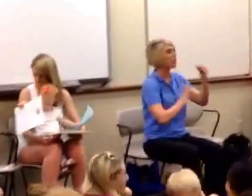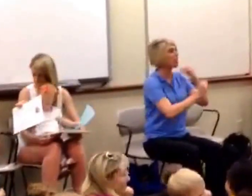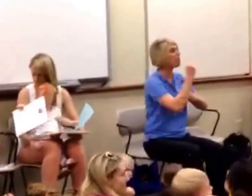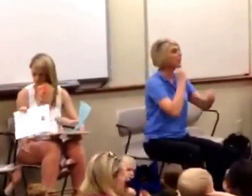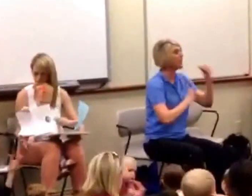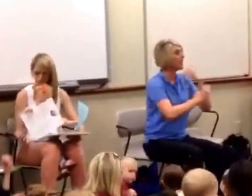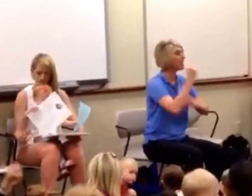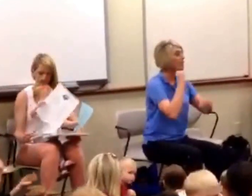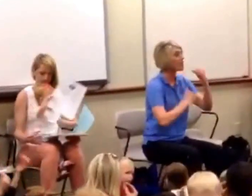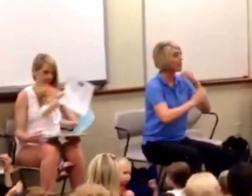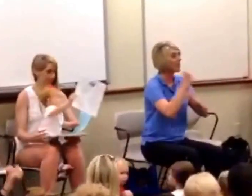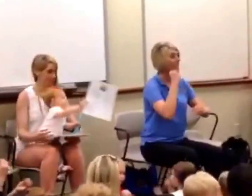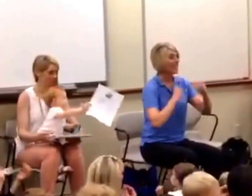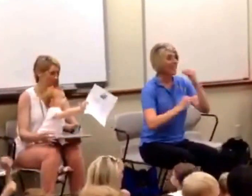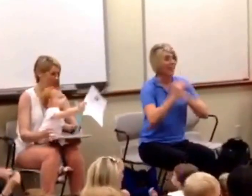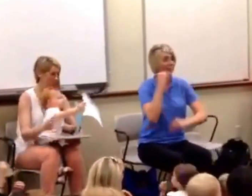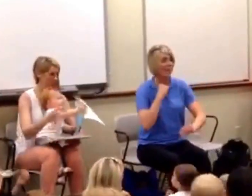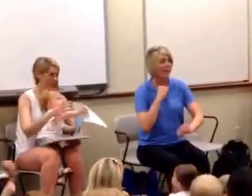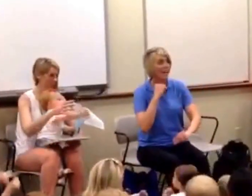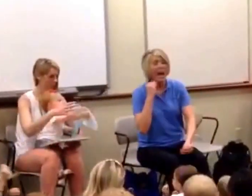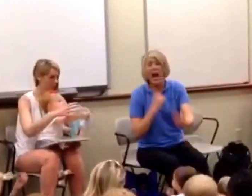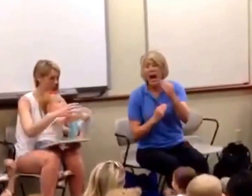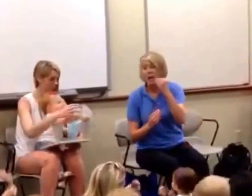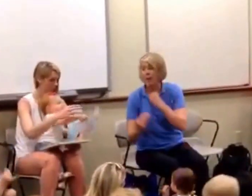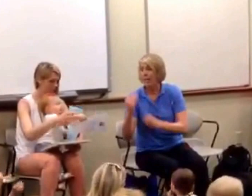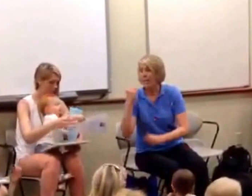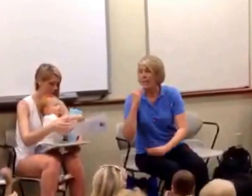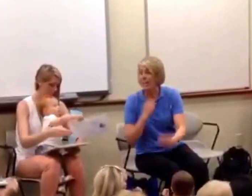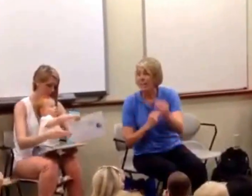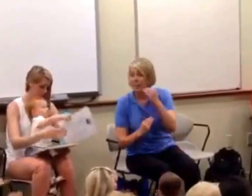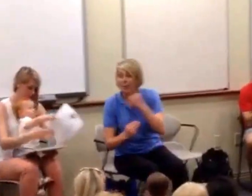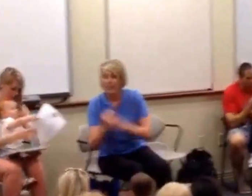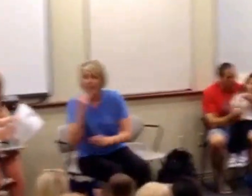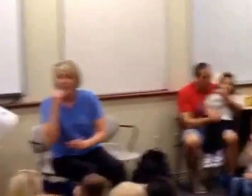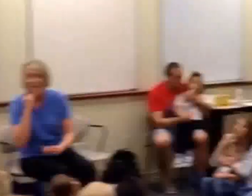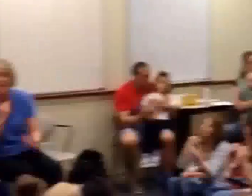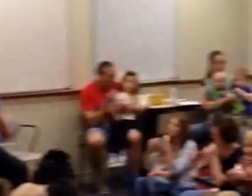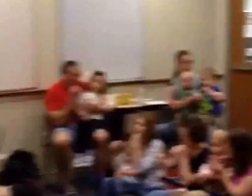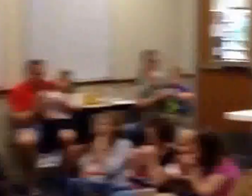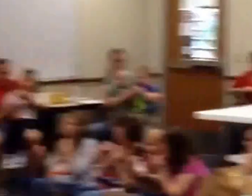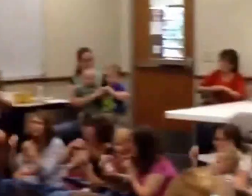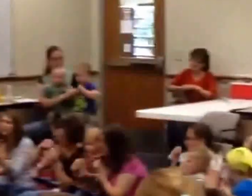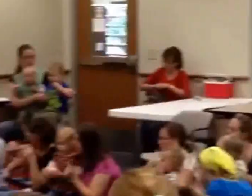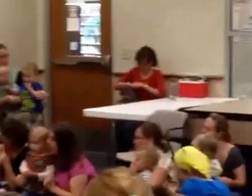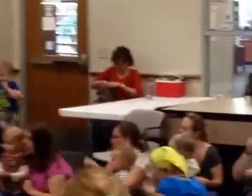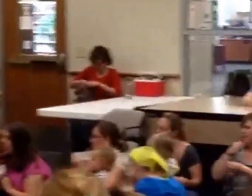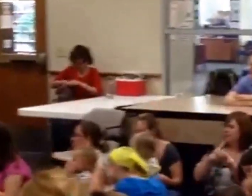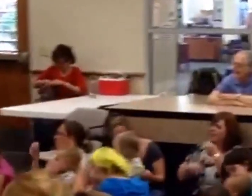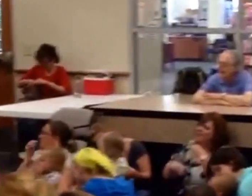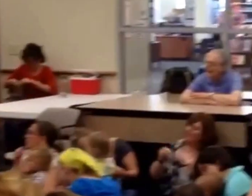your sign for picnic. Here we go, you ready? A picnic in we go, a picnic in we go.